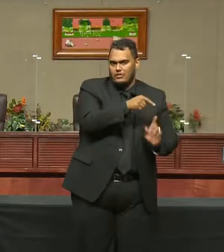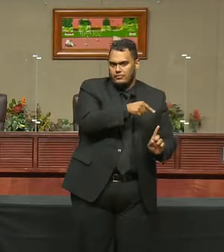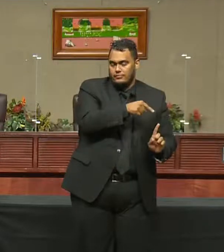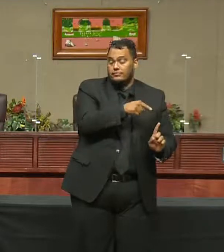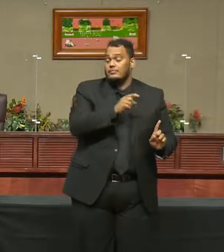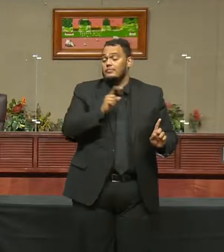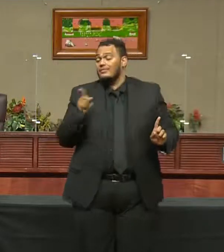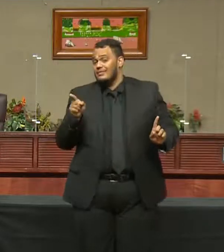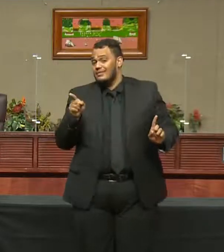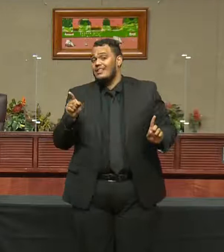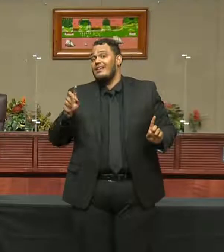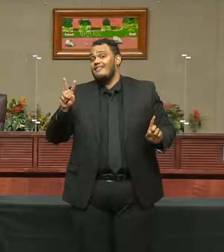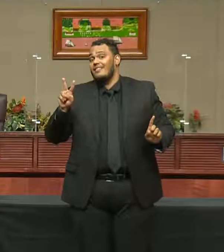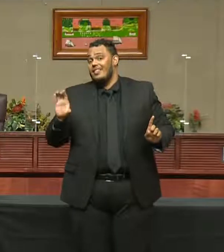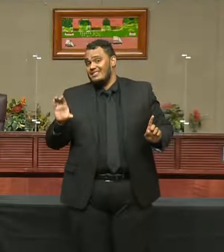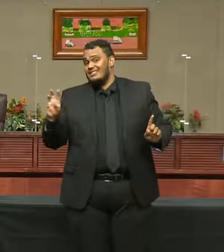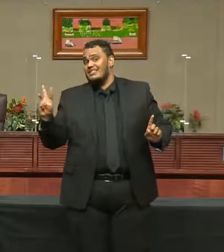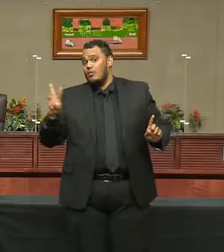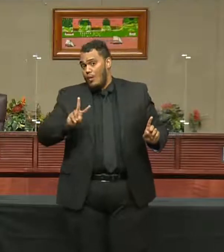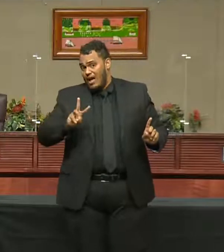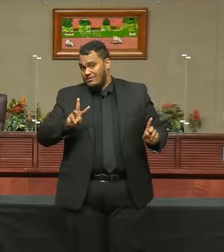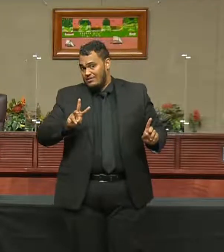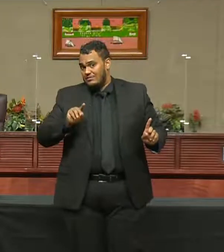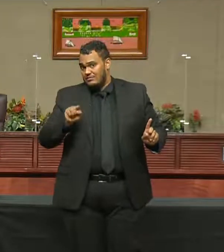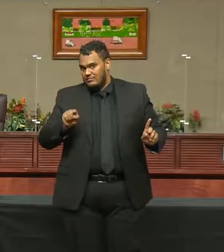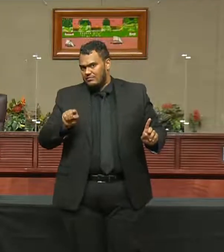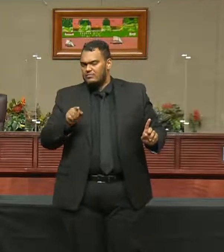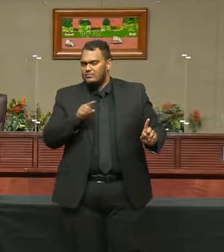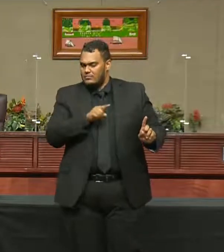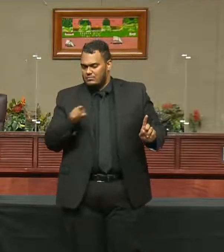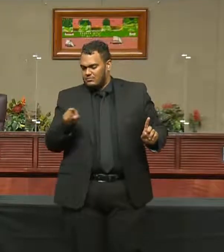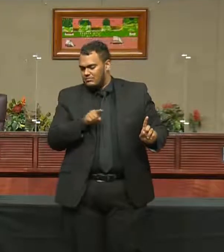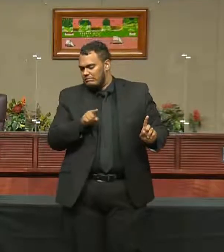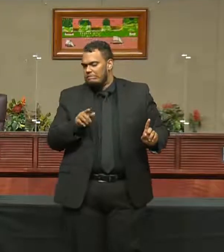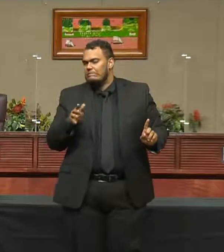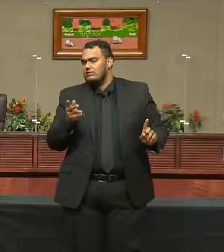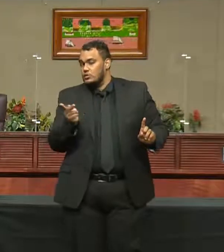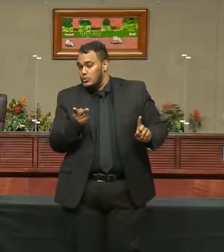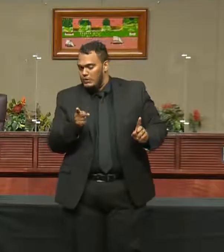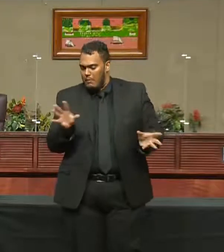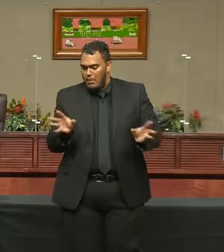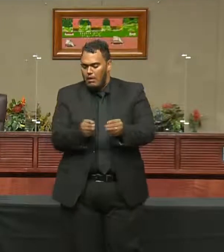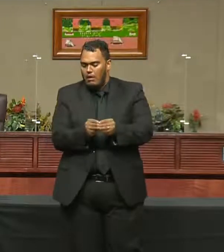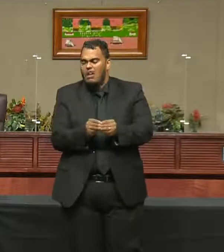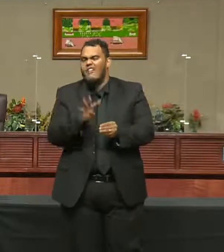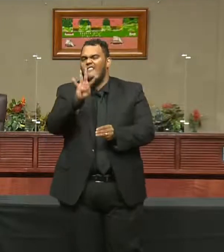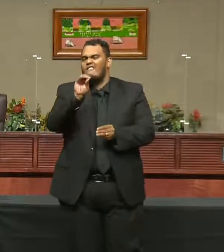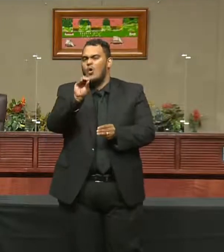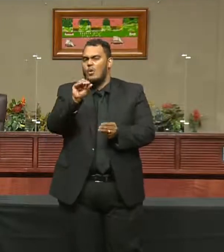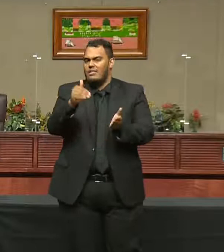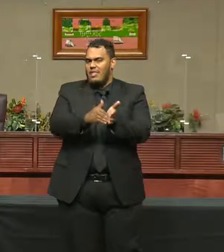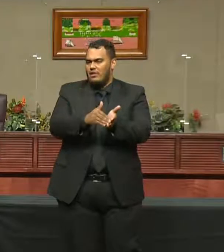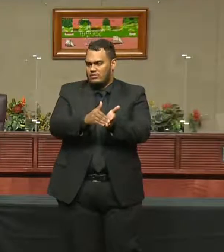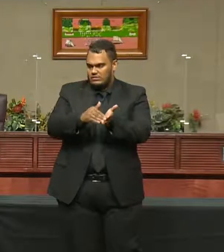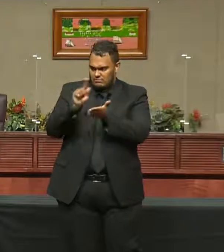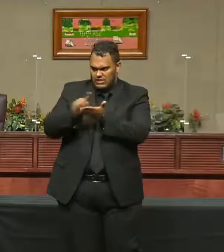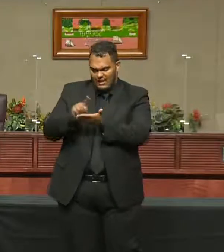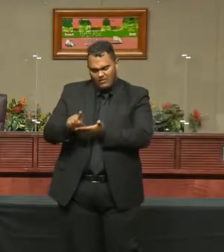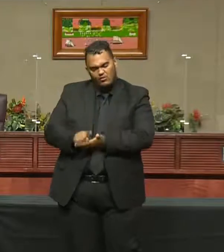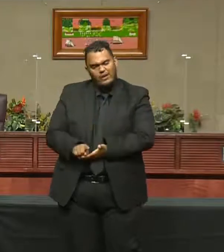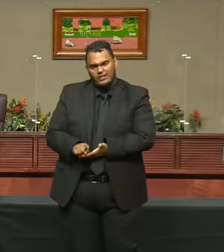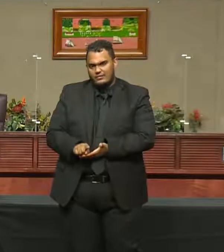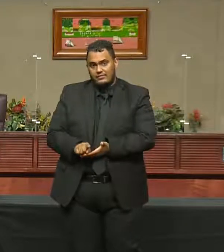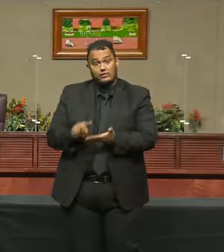side, we are doing about 40,000 a week, just those two sites. So if we increase distribution to the point of